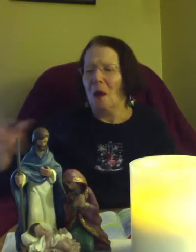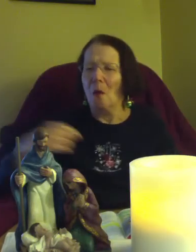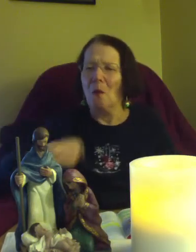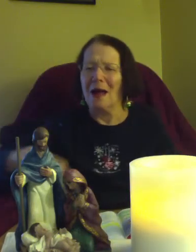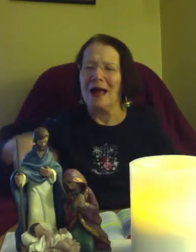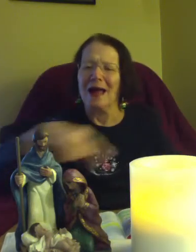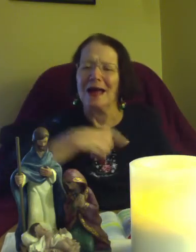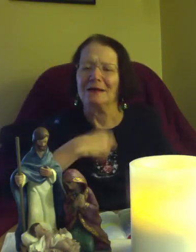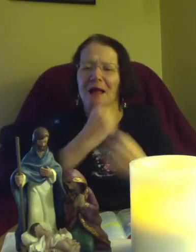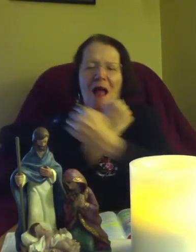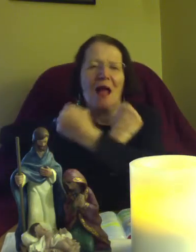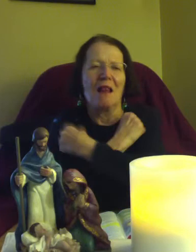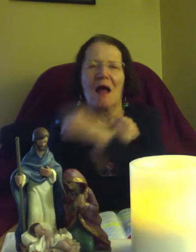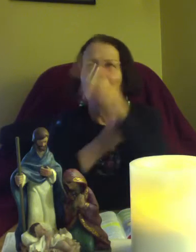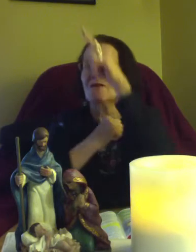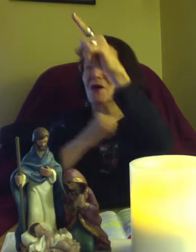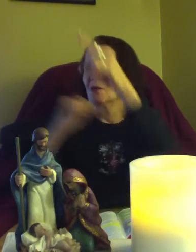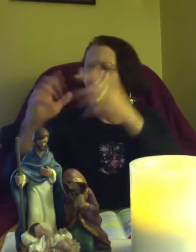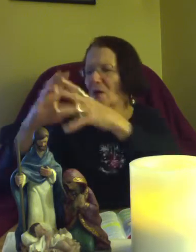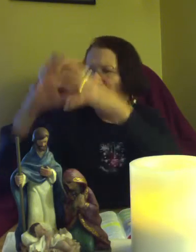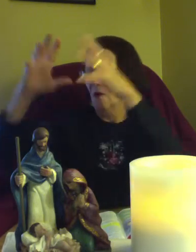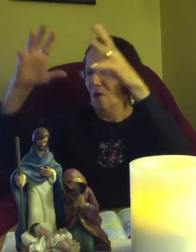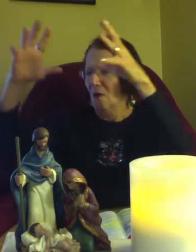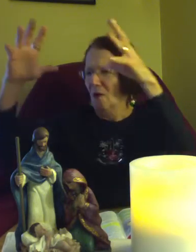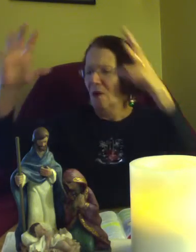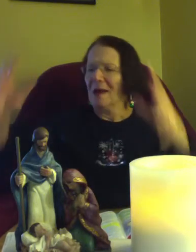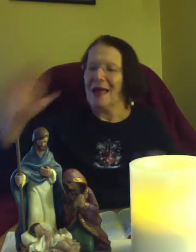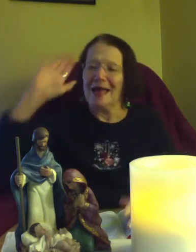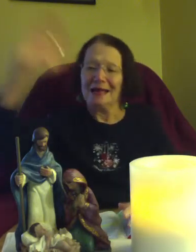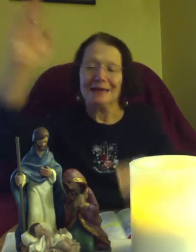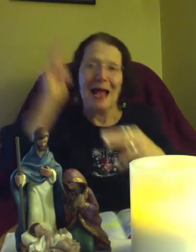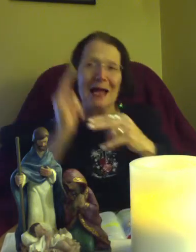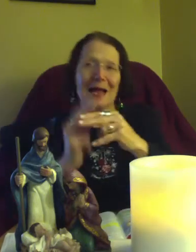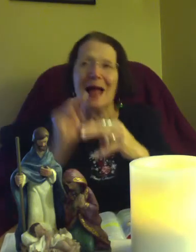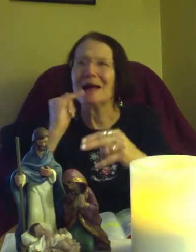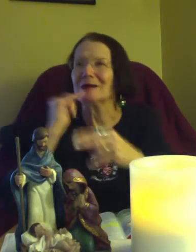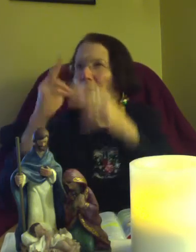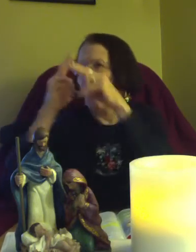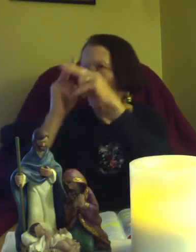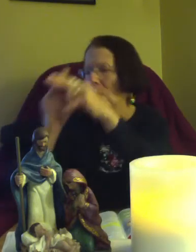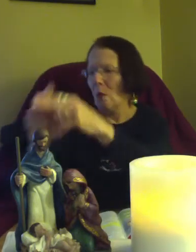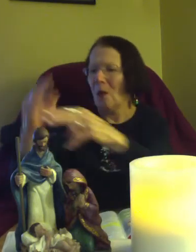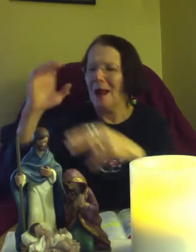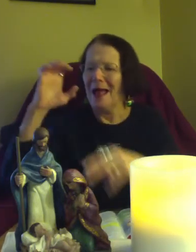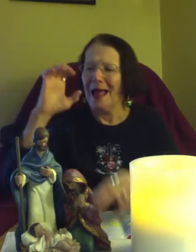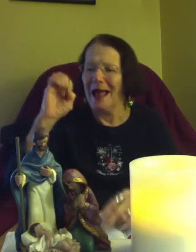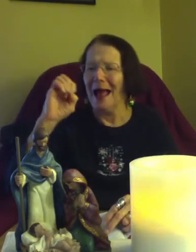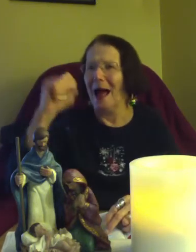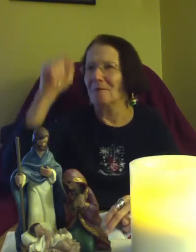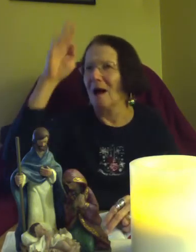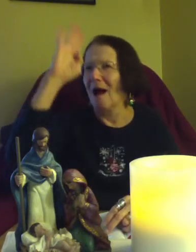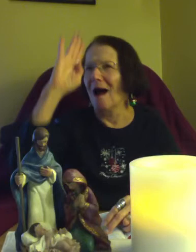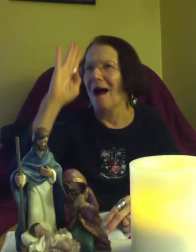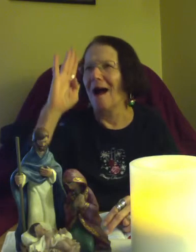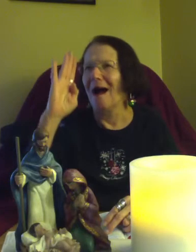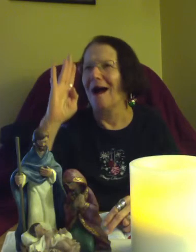My dad, I'm going to And I like to do that back.